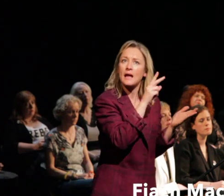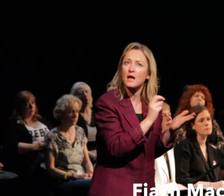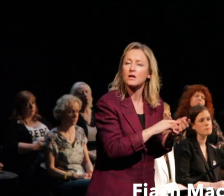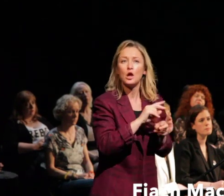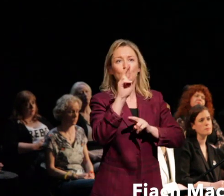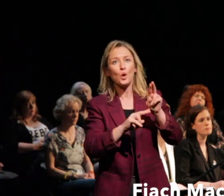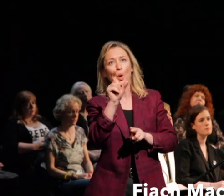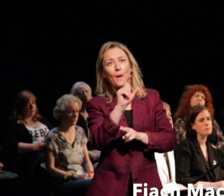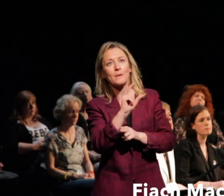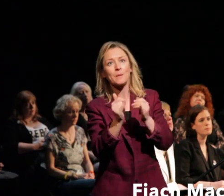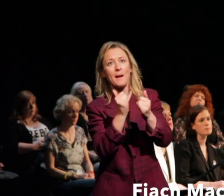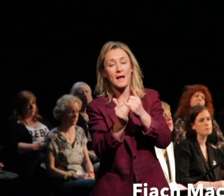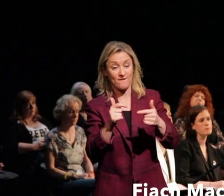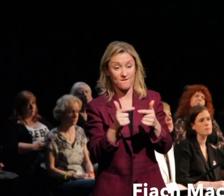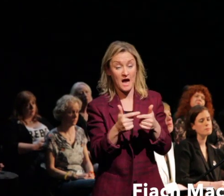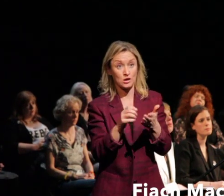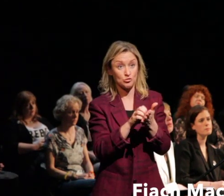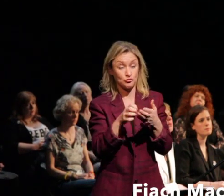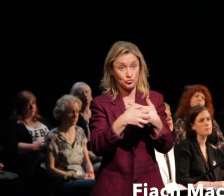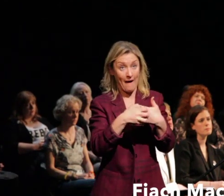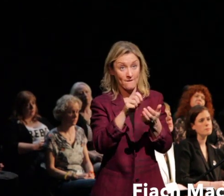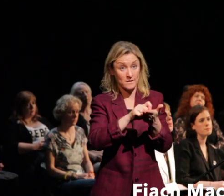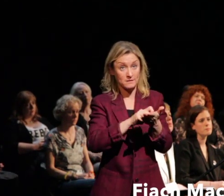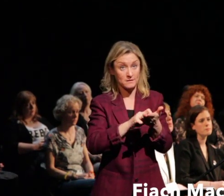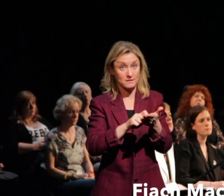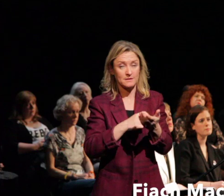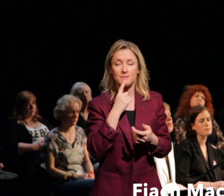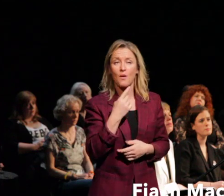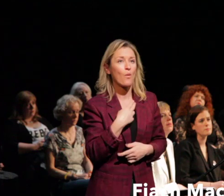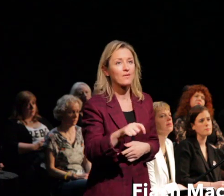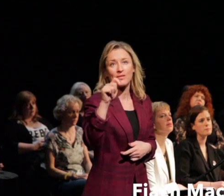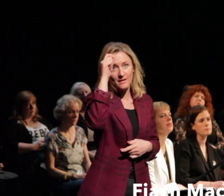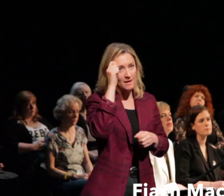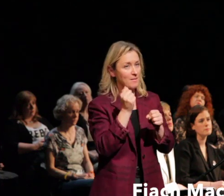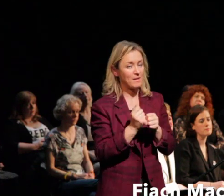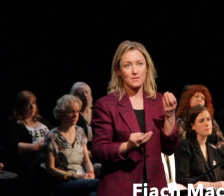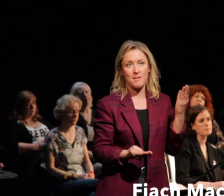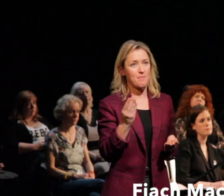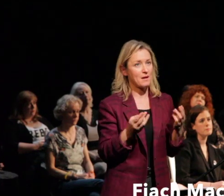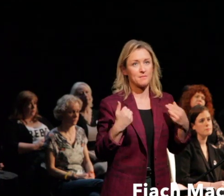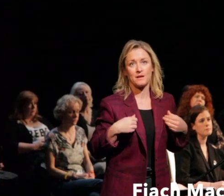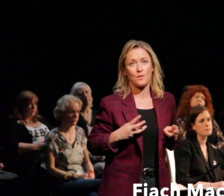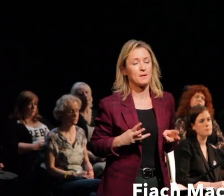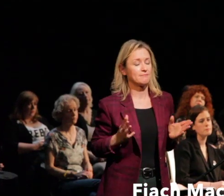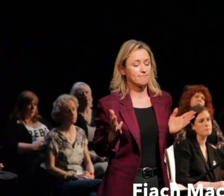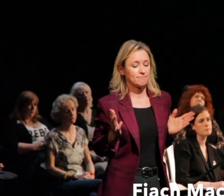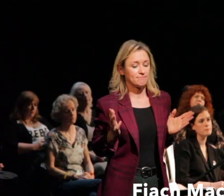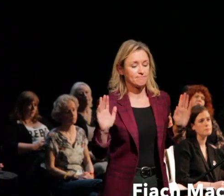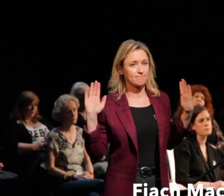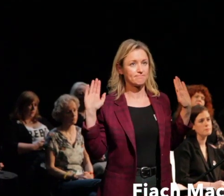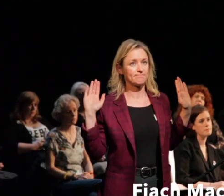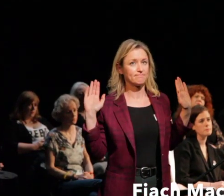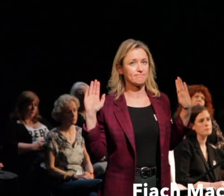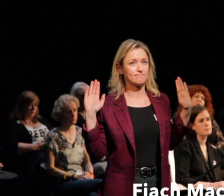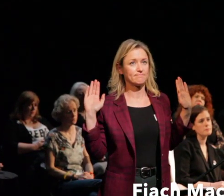on my desk that were at final draft stage. And I wasn't thinking about gender balance. I did not look